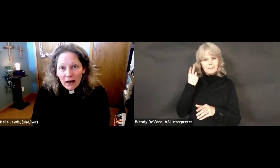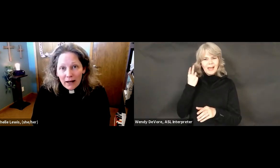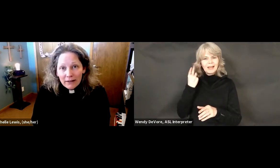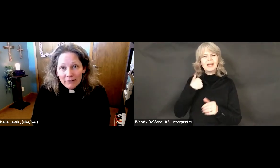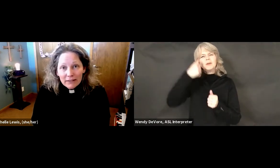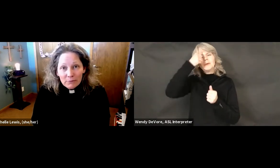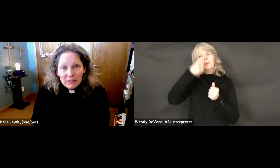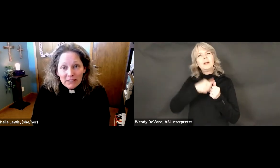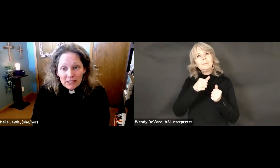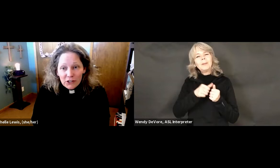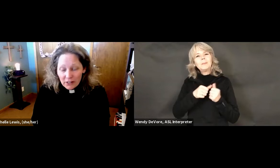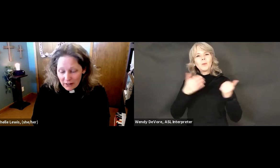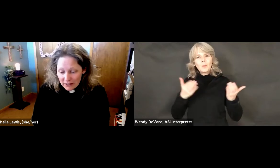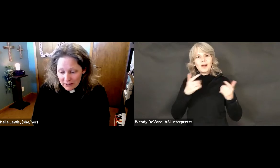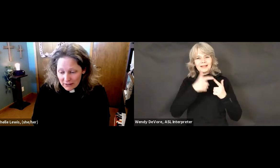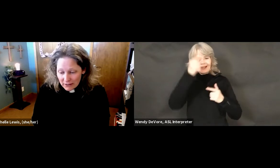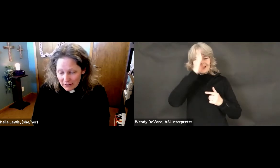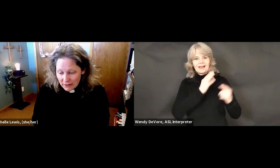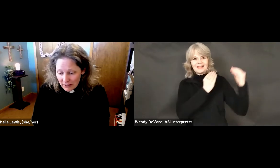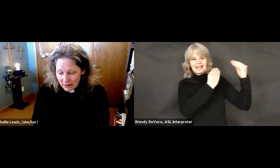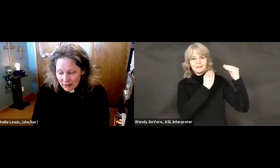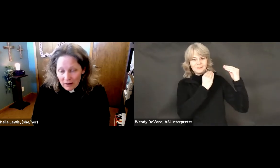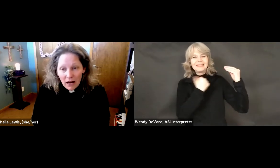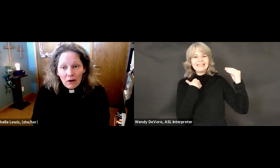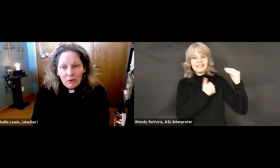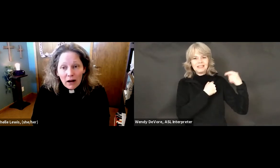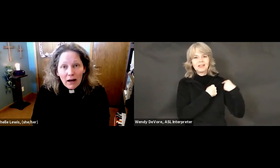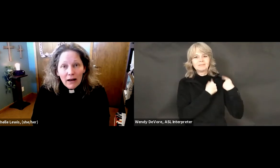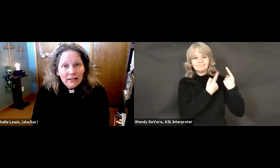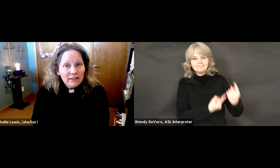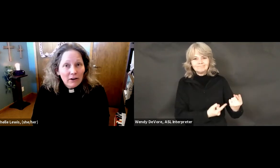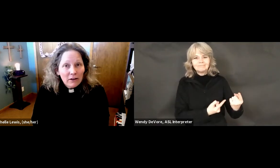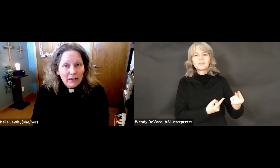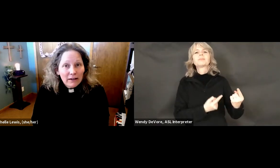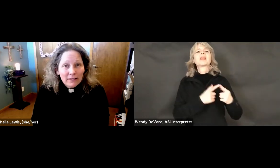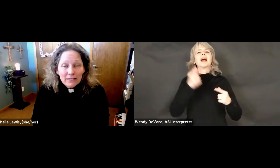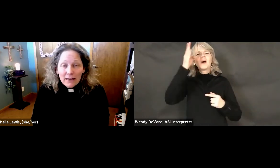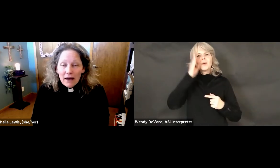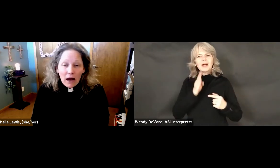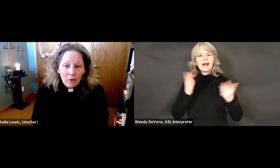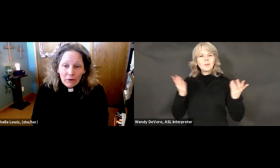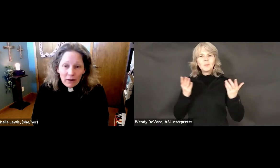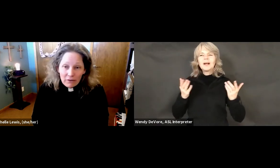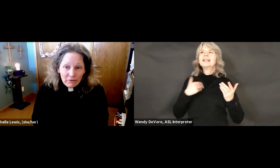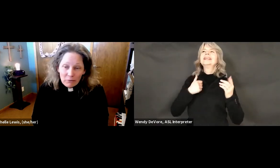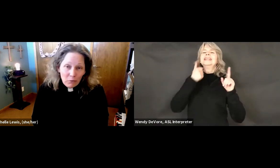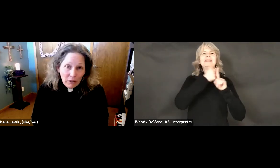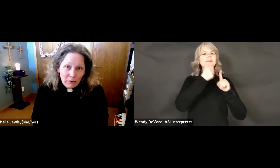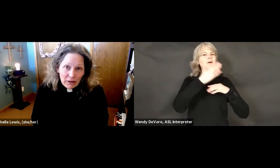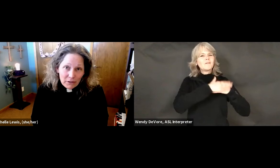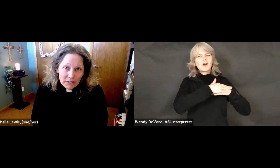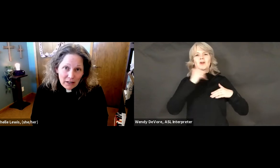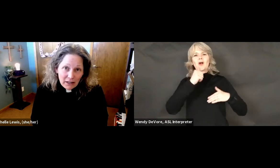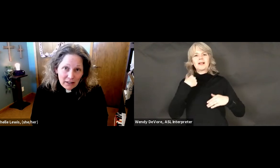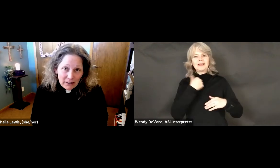what God has been teaching us, how God is calling us out of where